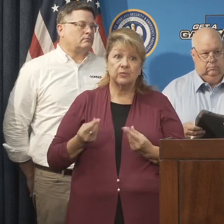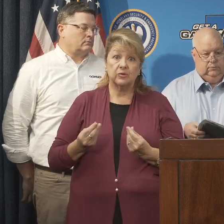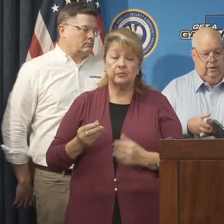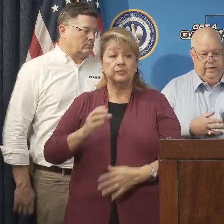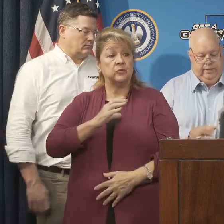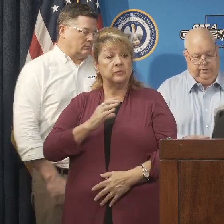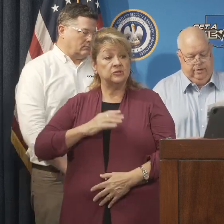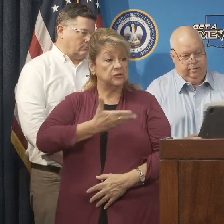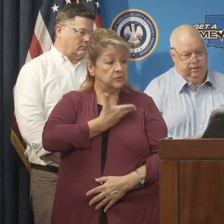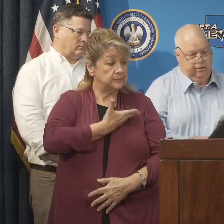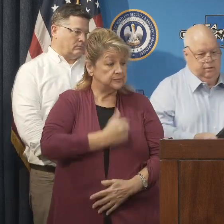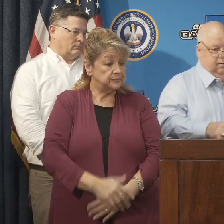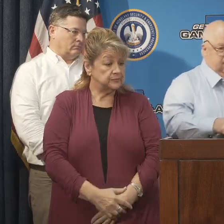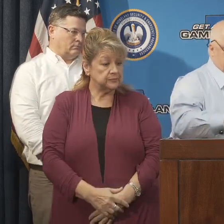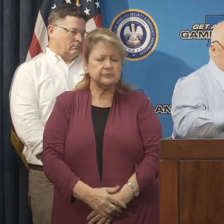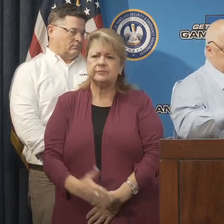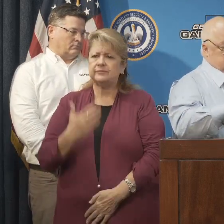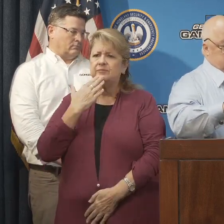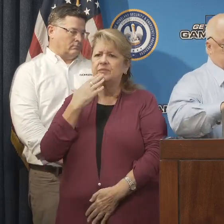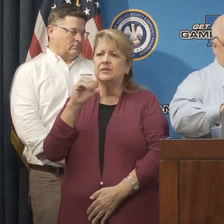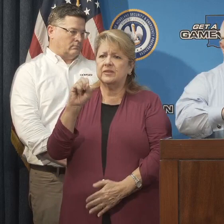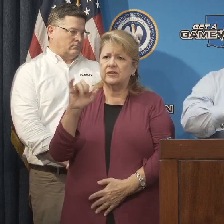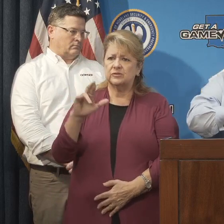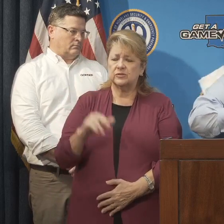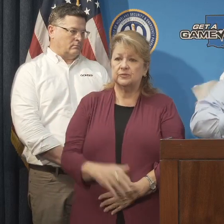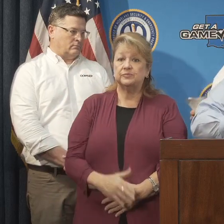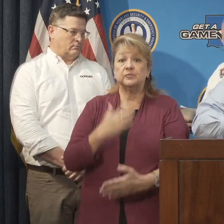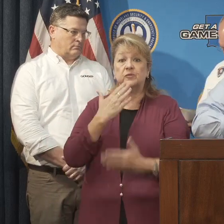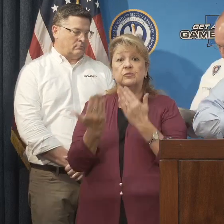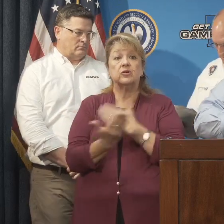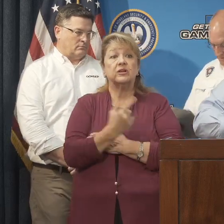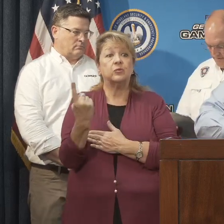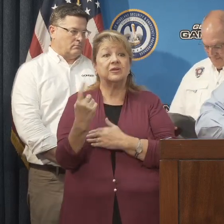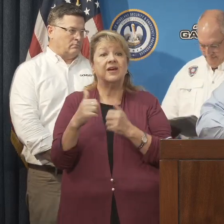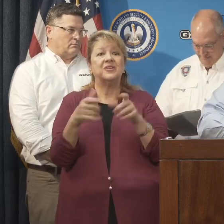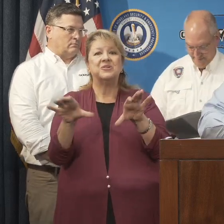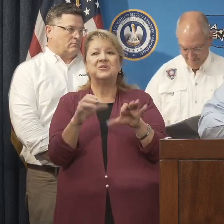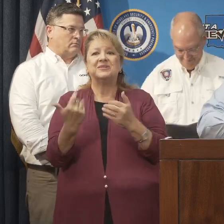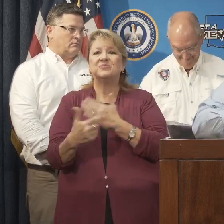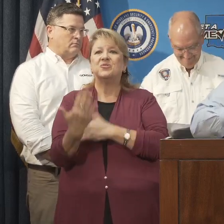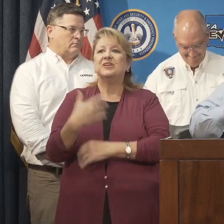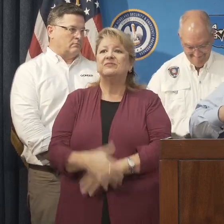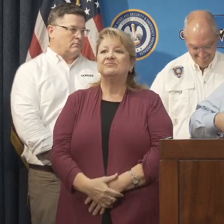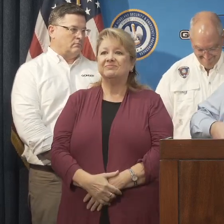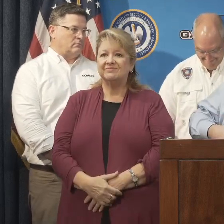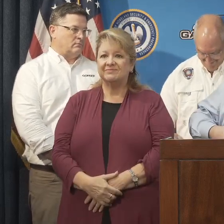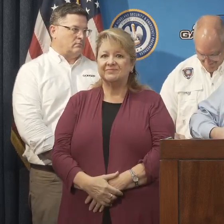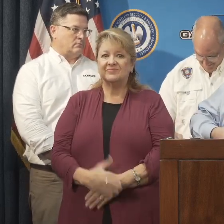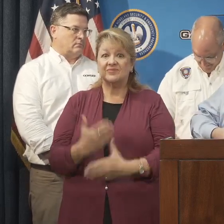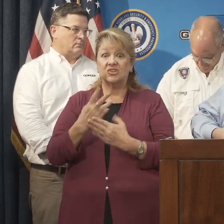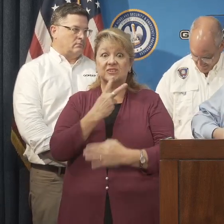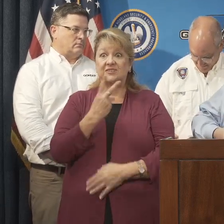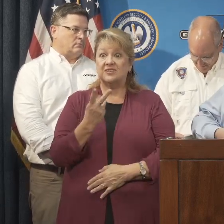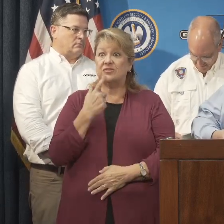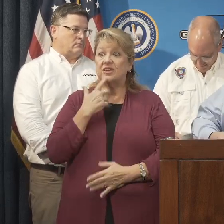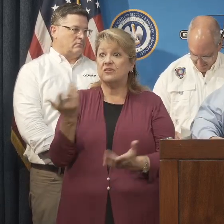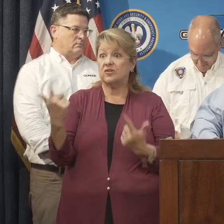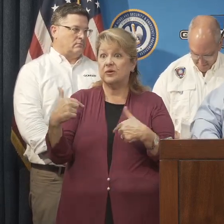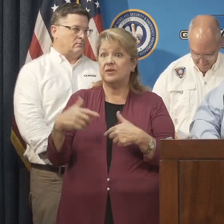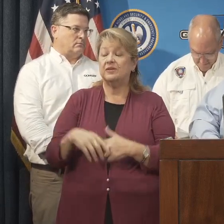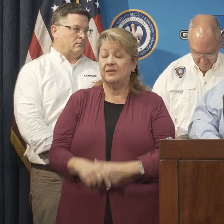Commissioner? Thank you, sir. Good morning, everyone. How are we doing this morning? It's good to see you, and thank you for being